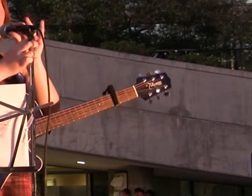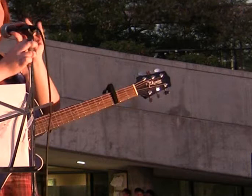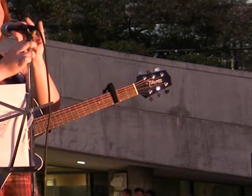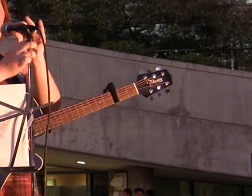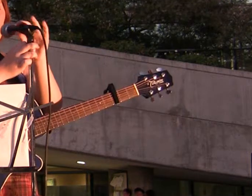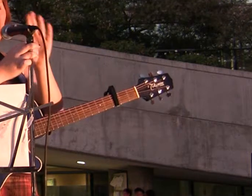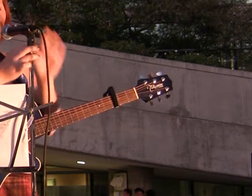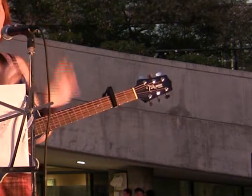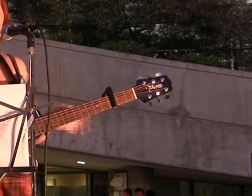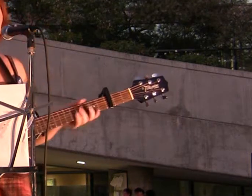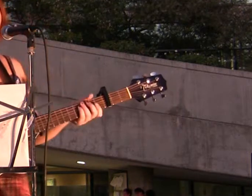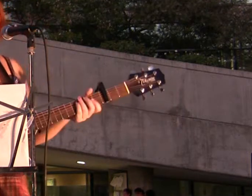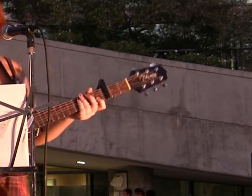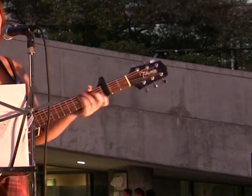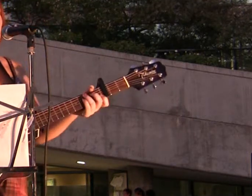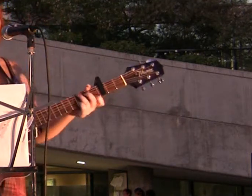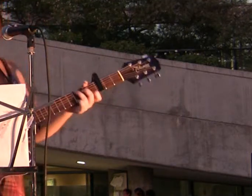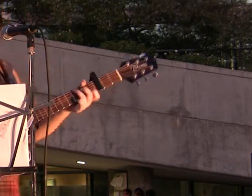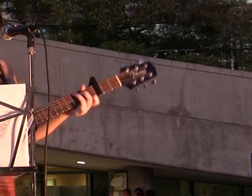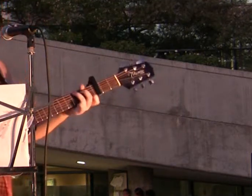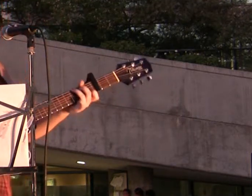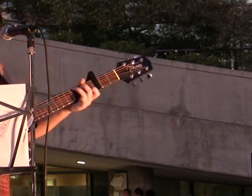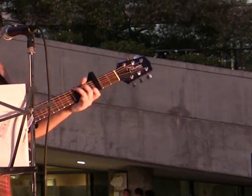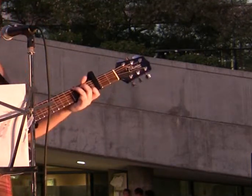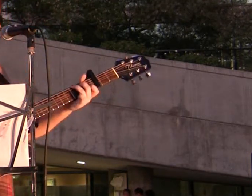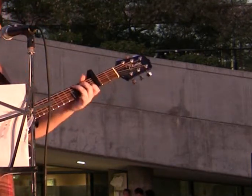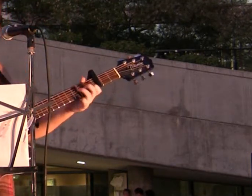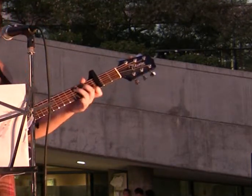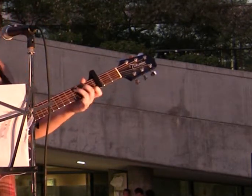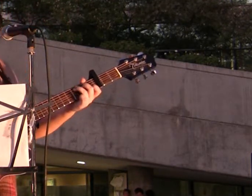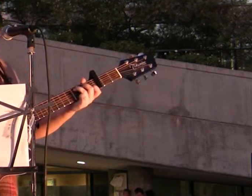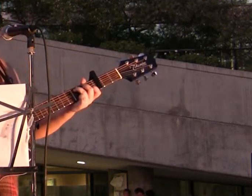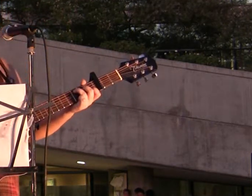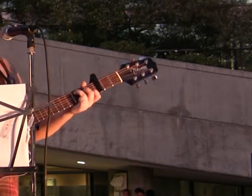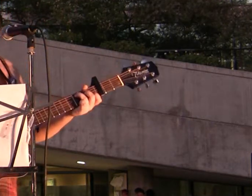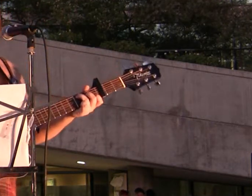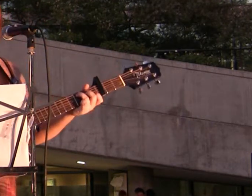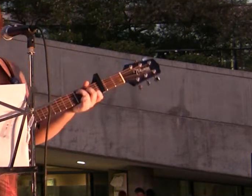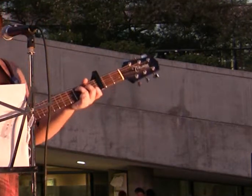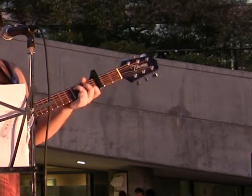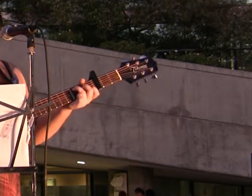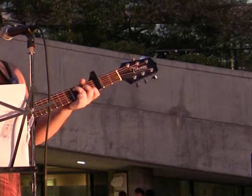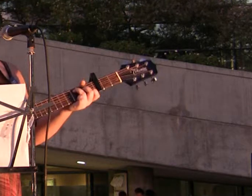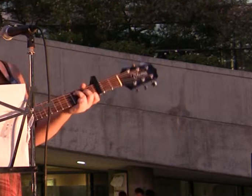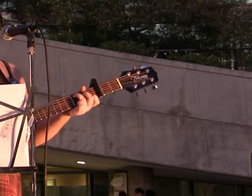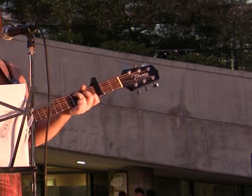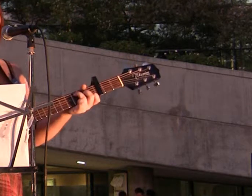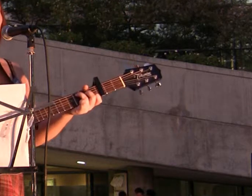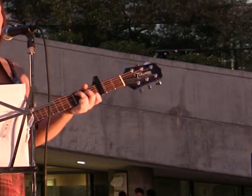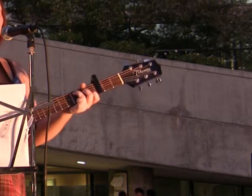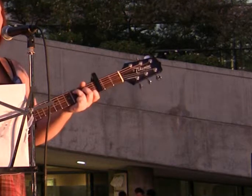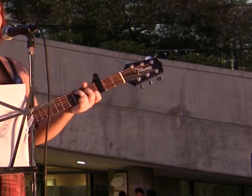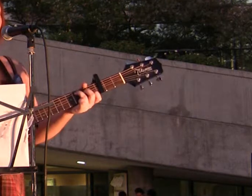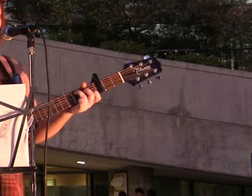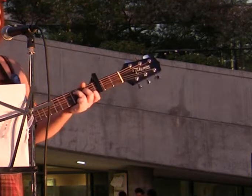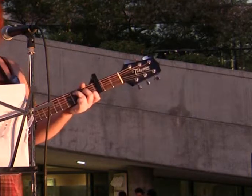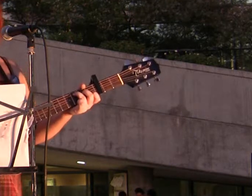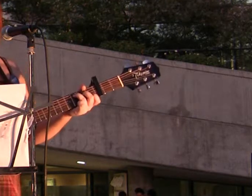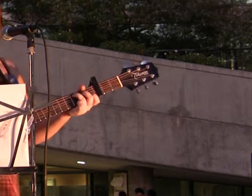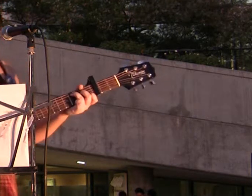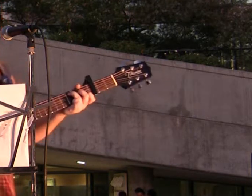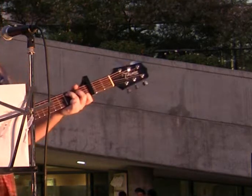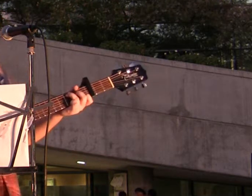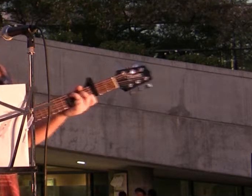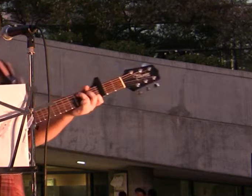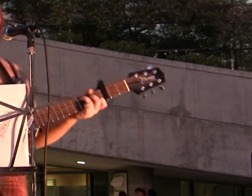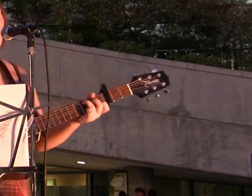This song is called Year 2020 by Ace Enders, and it's about bringing